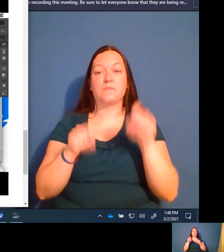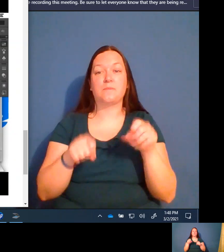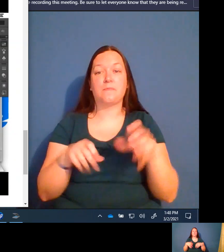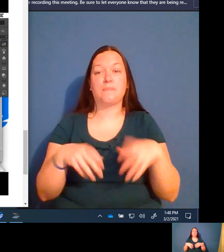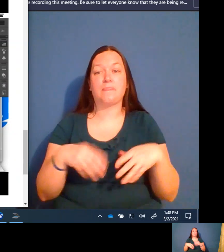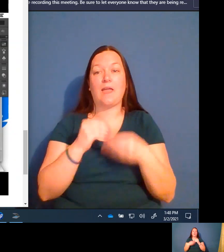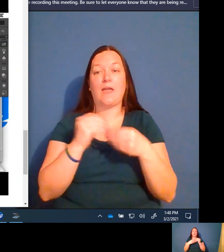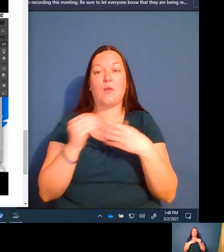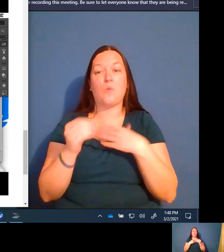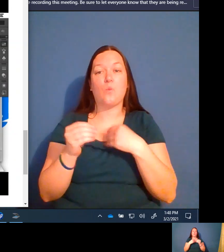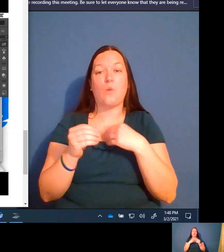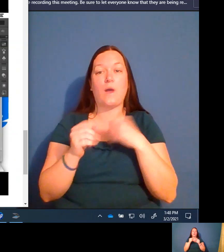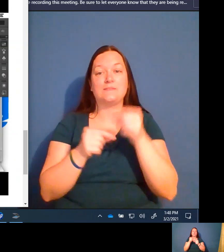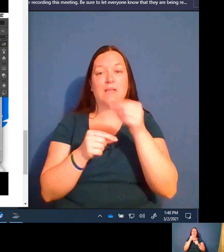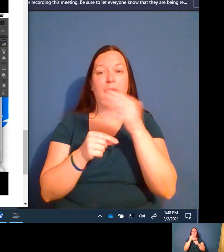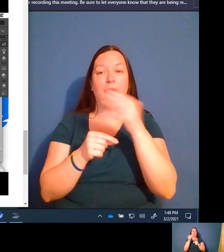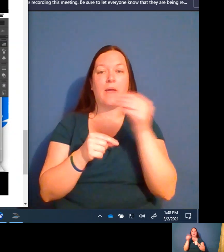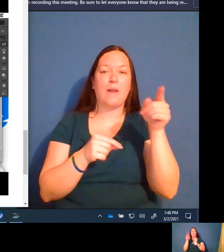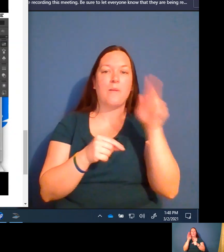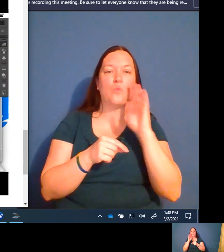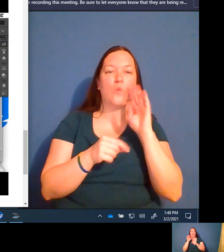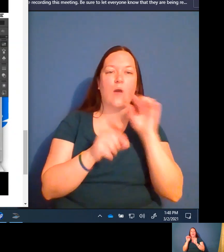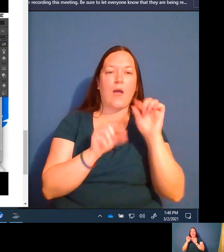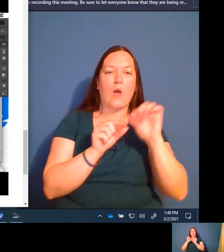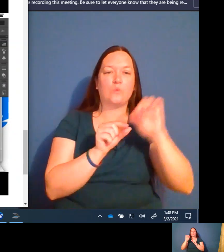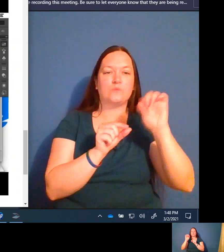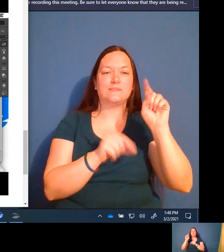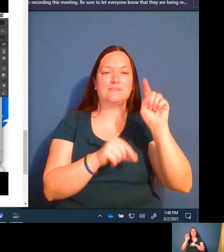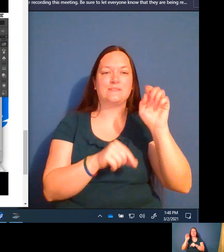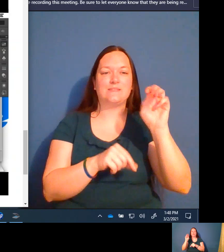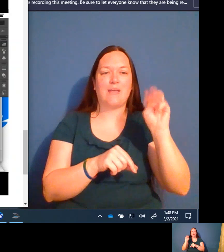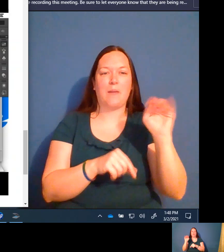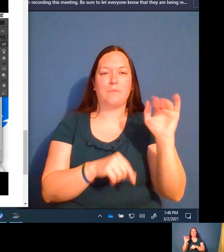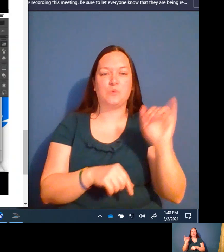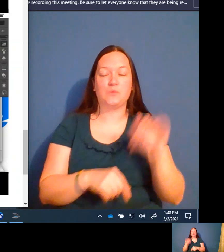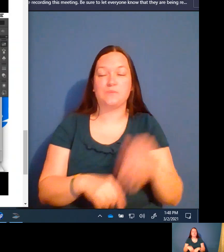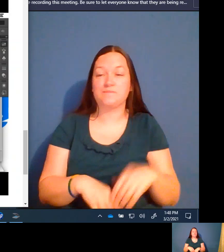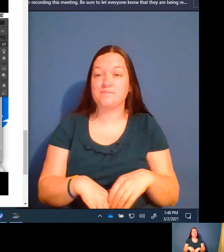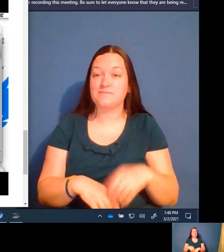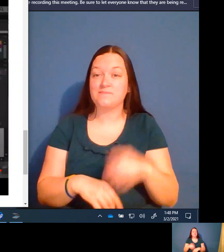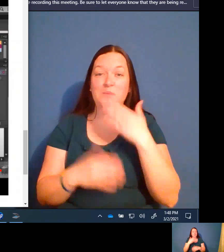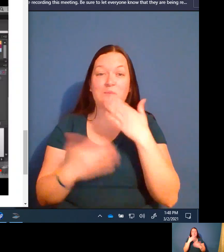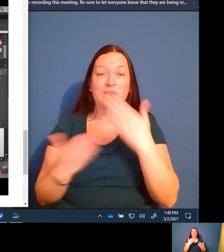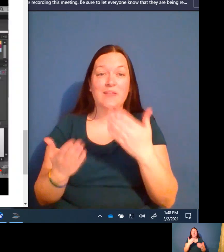of the stem and also this brown stem over here. All right, guys, thanks.